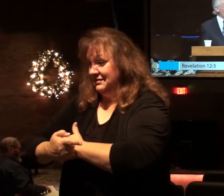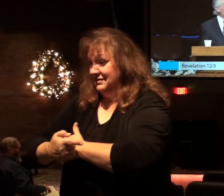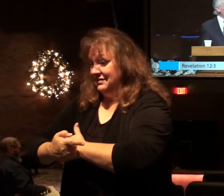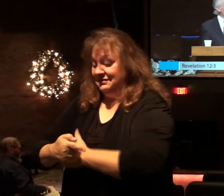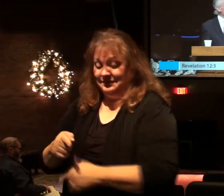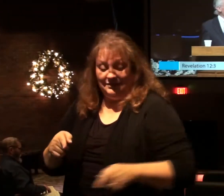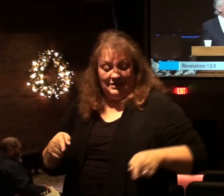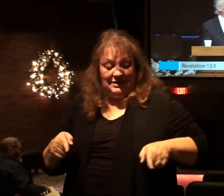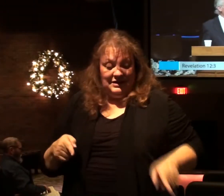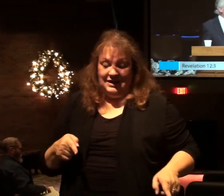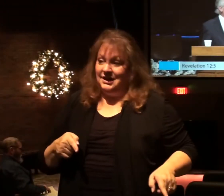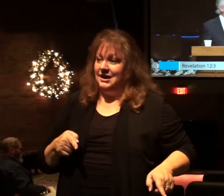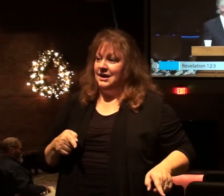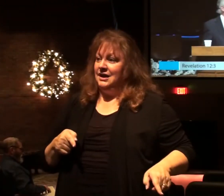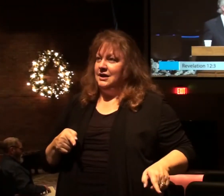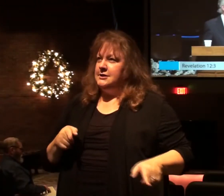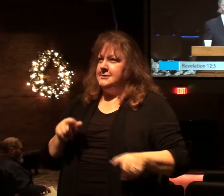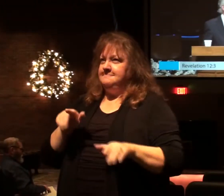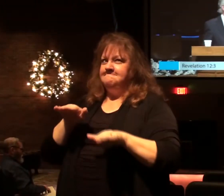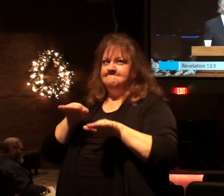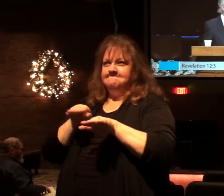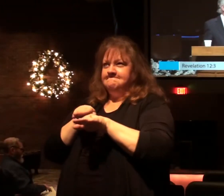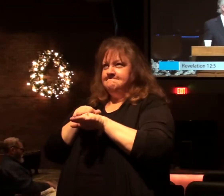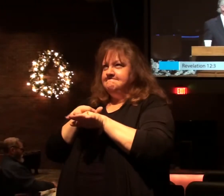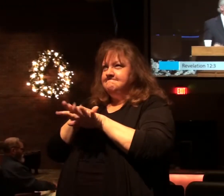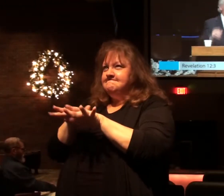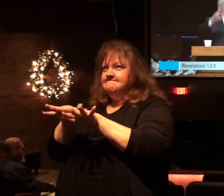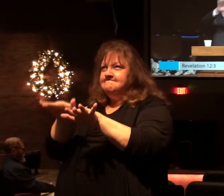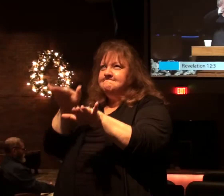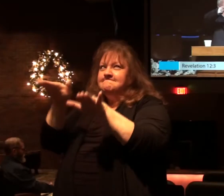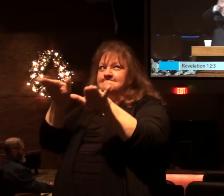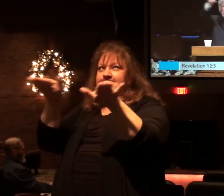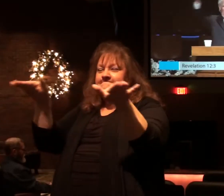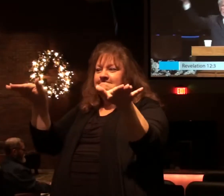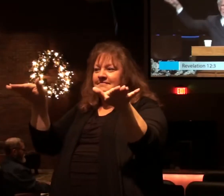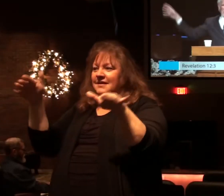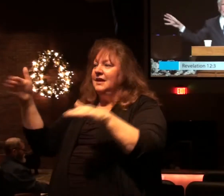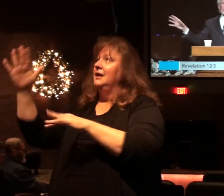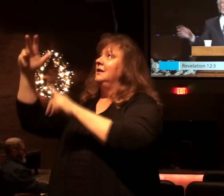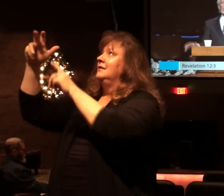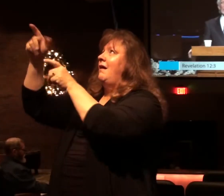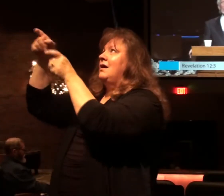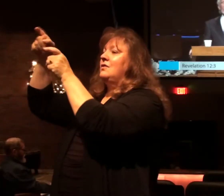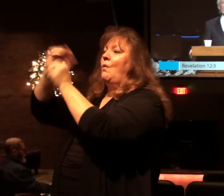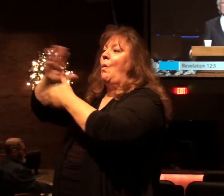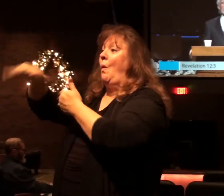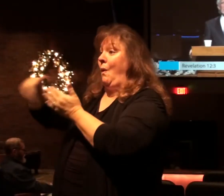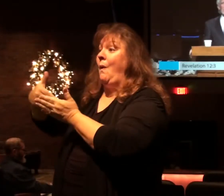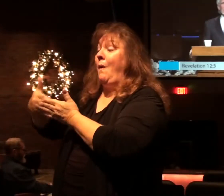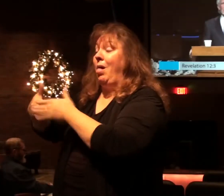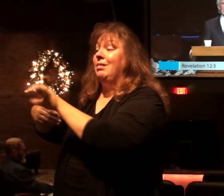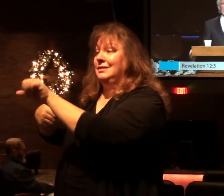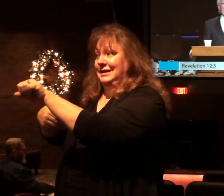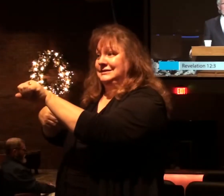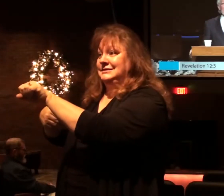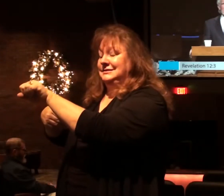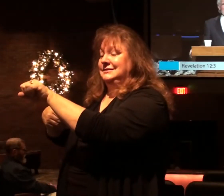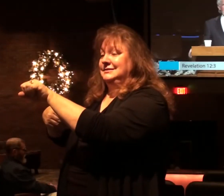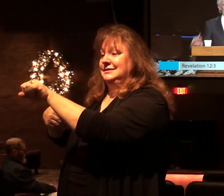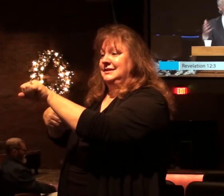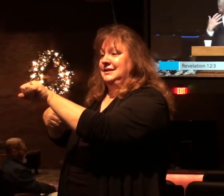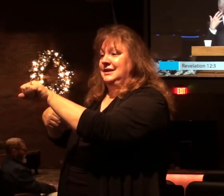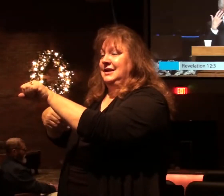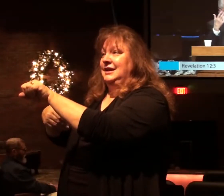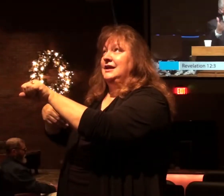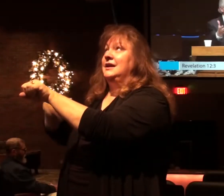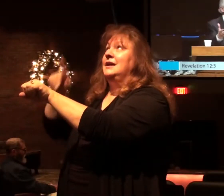the devil has been the motivating force. We talked about God sovereignly rules over all.